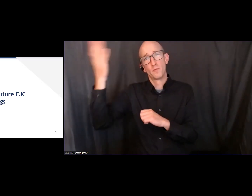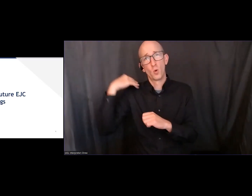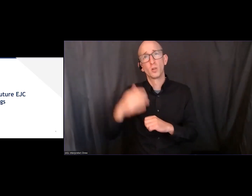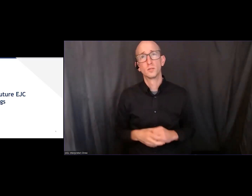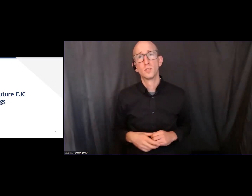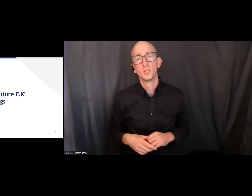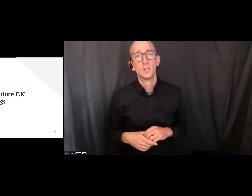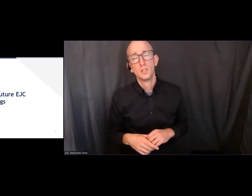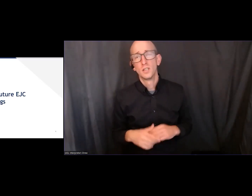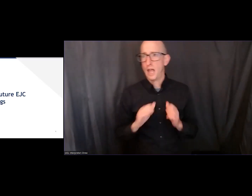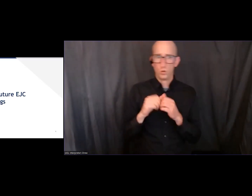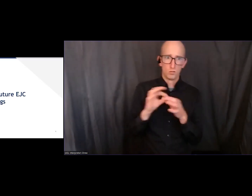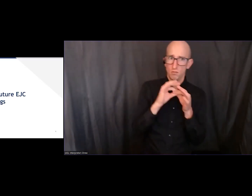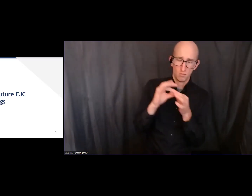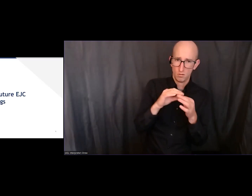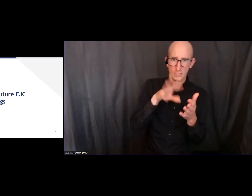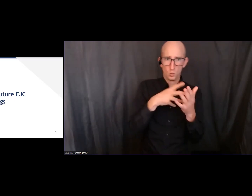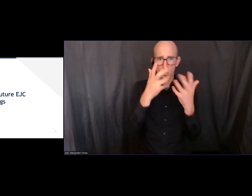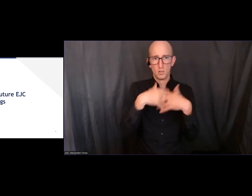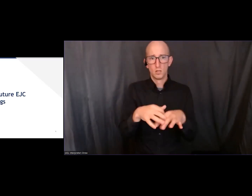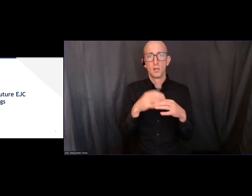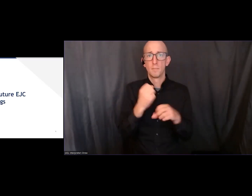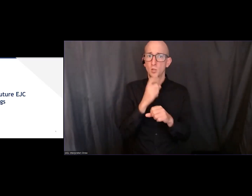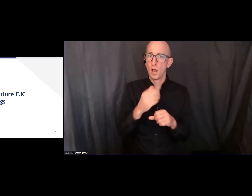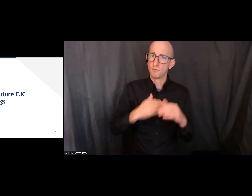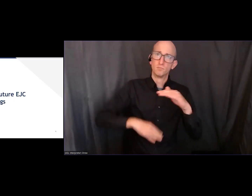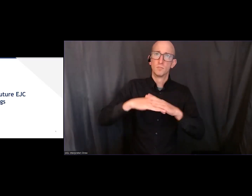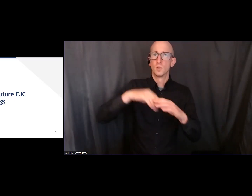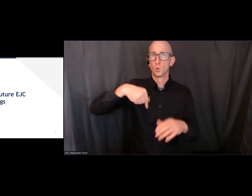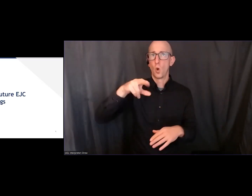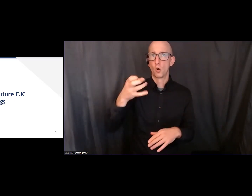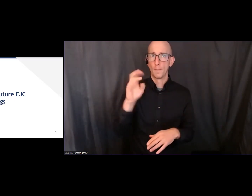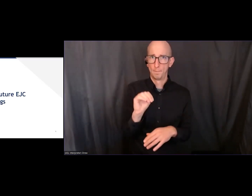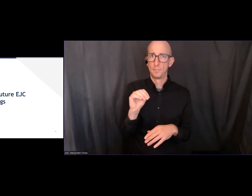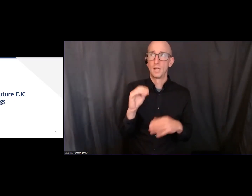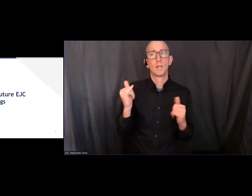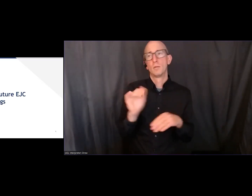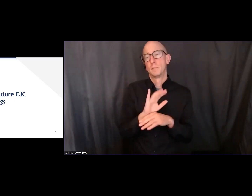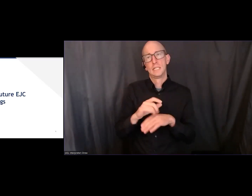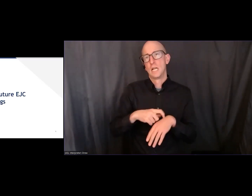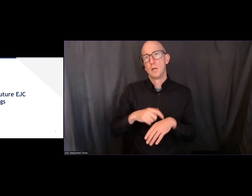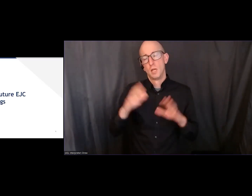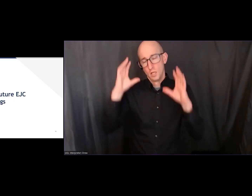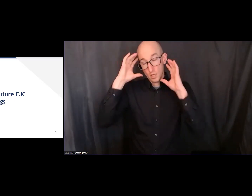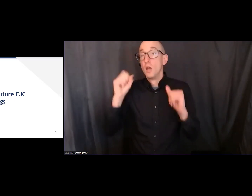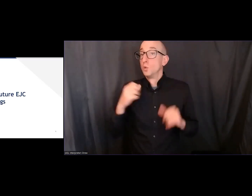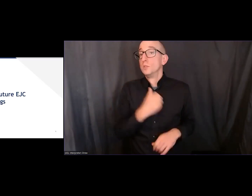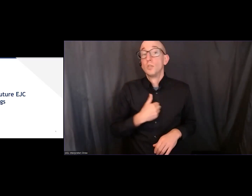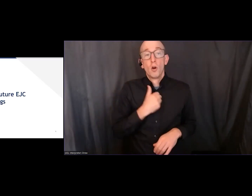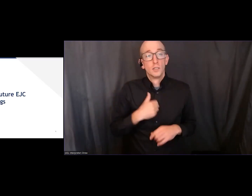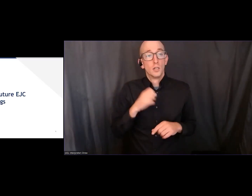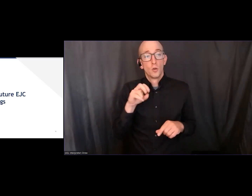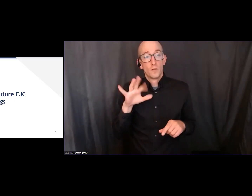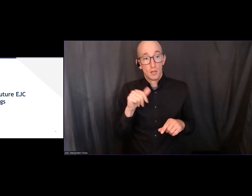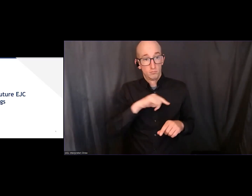to coordinate everyone so we make sure we have a quorum in this really busy time. So sorry, Sophia, go ahead. That